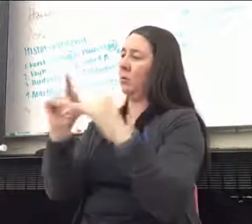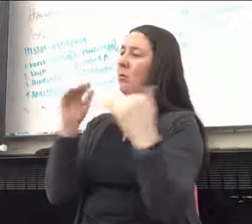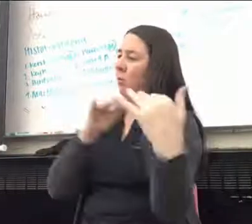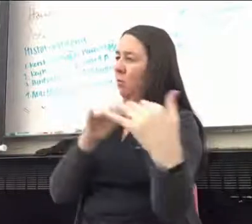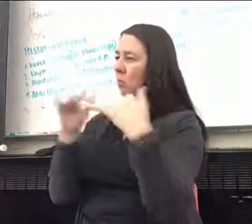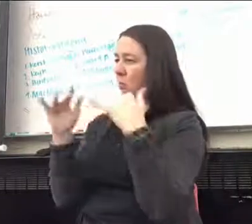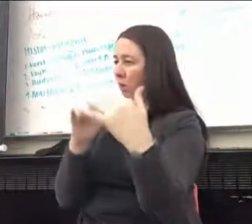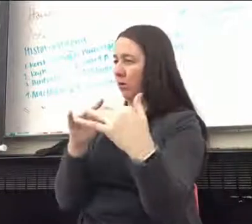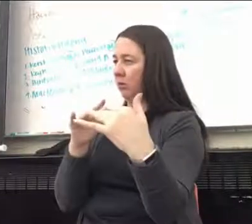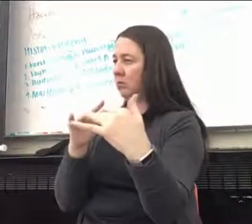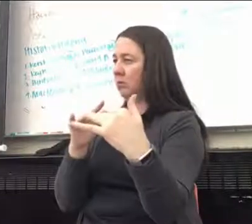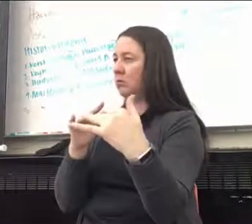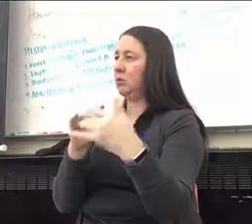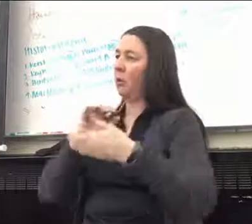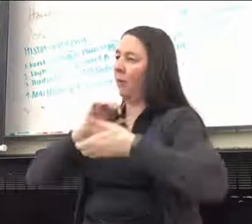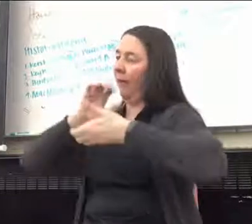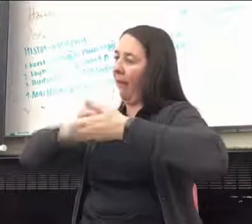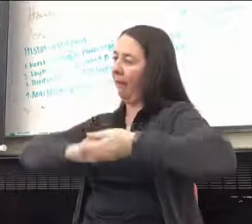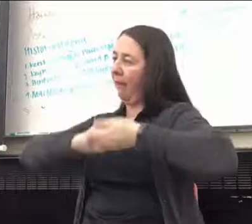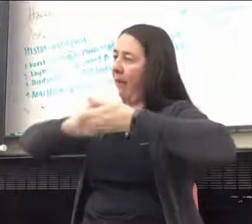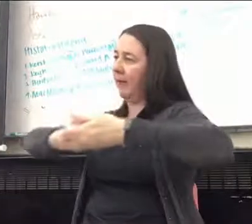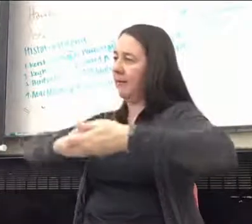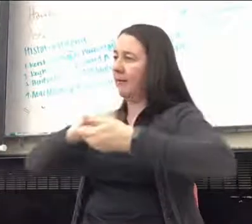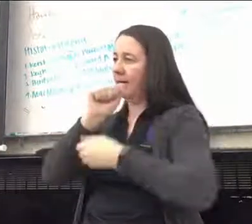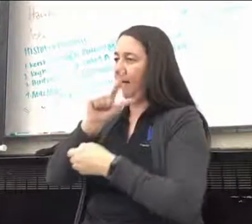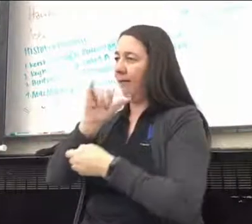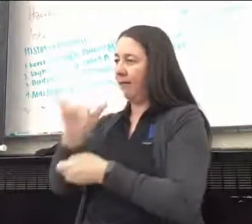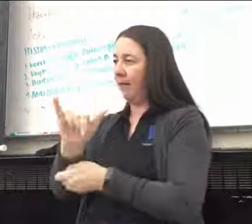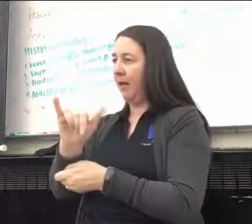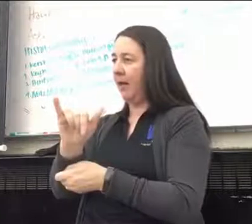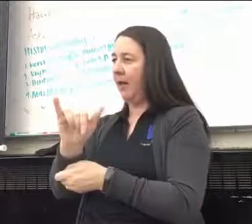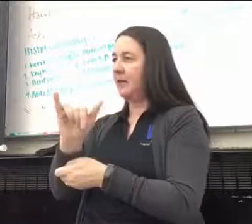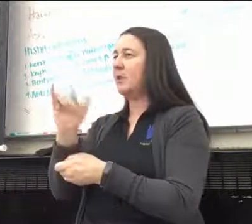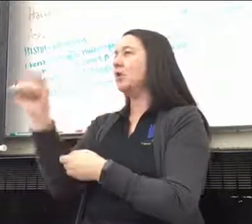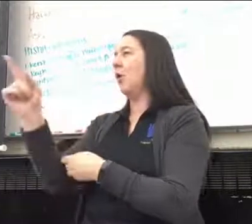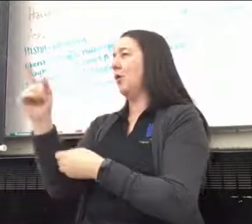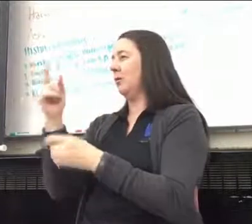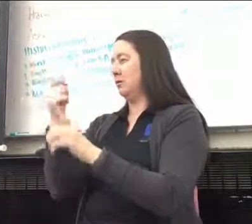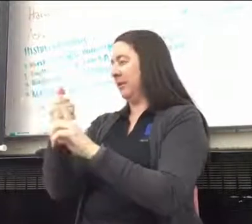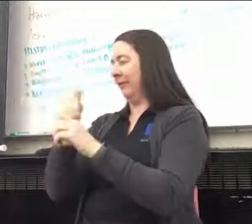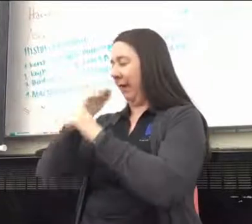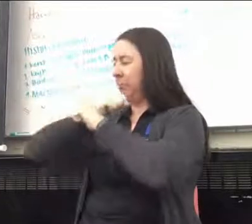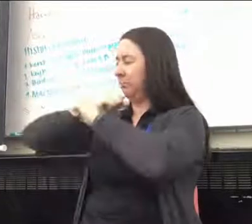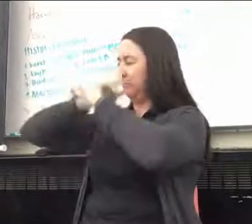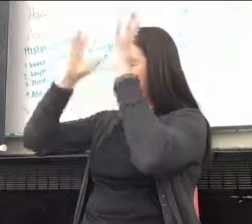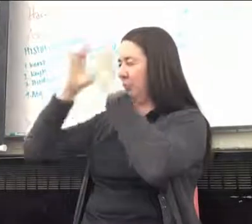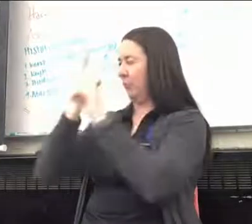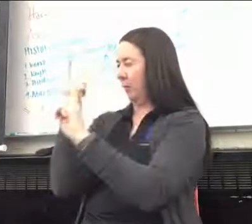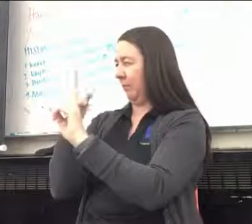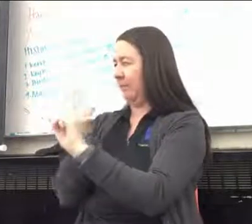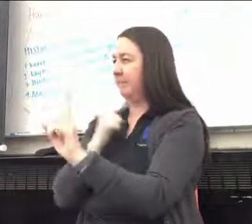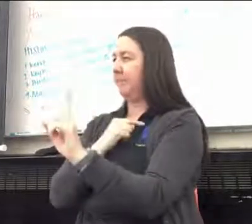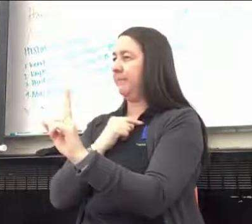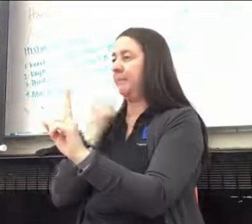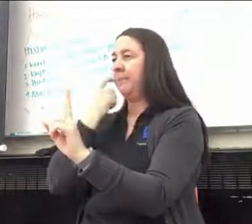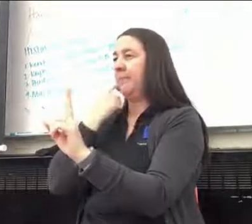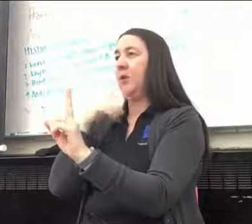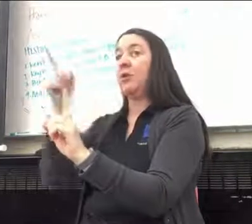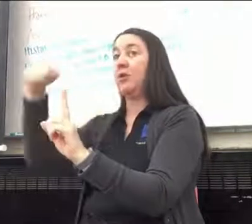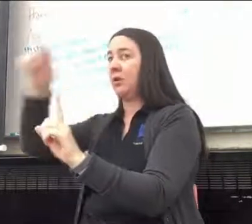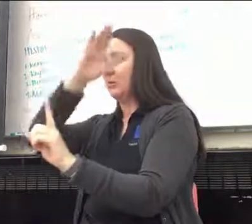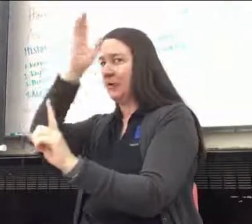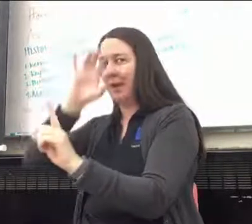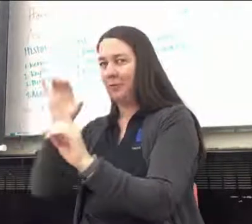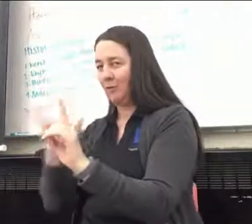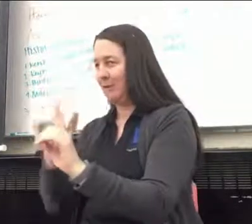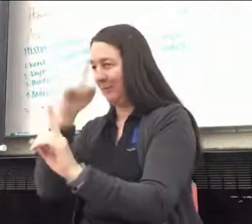allies, you begin to kind of have a bit of an effect. So I want you to picture in your head for a second, okay? Because you would never do this because you're